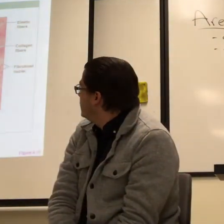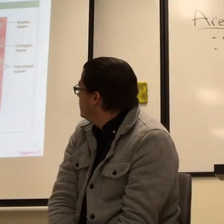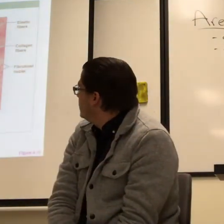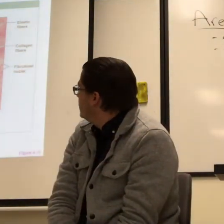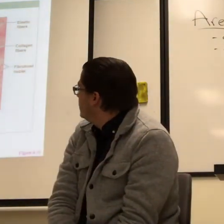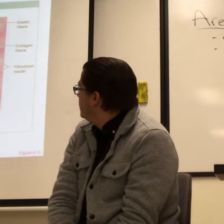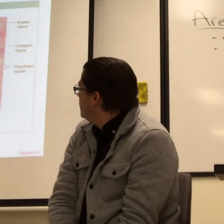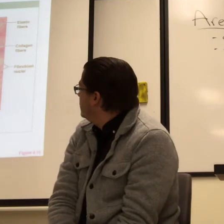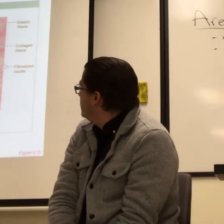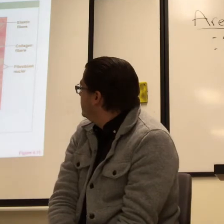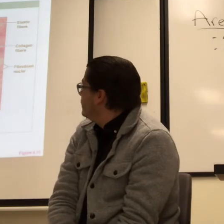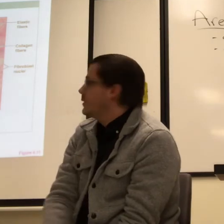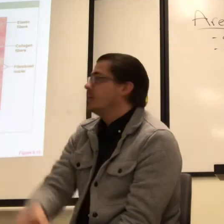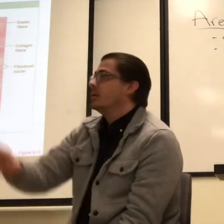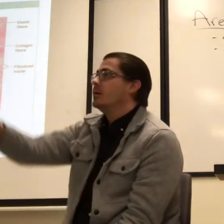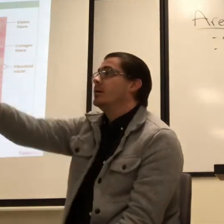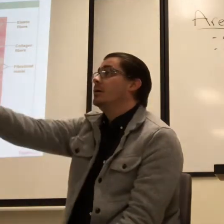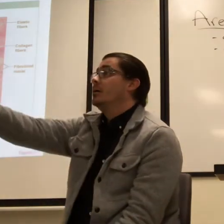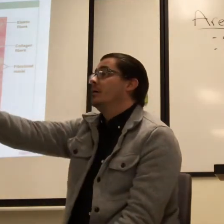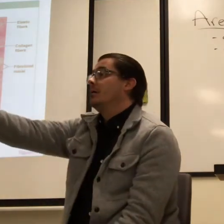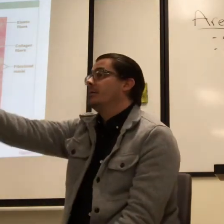Collagen fibers, pink,